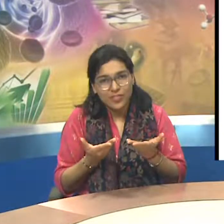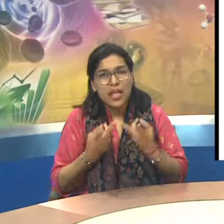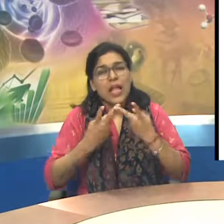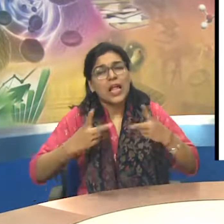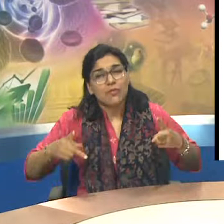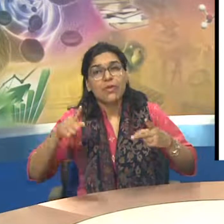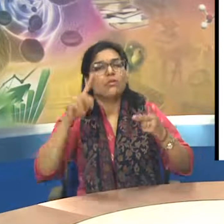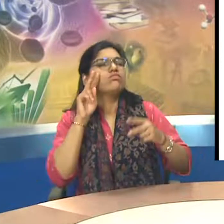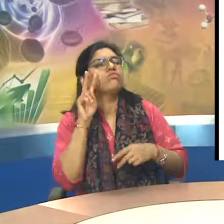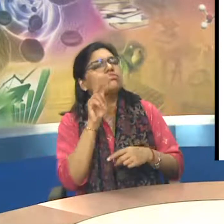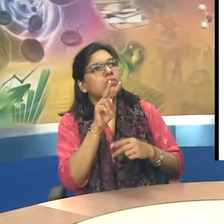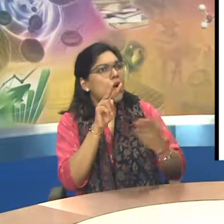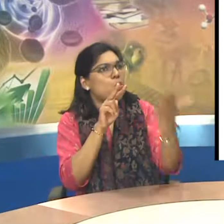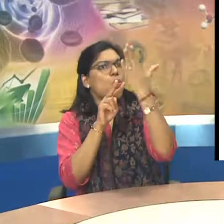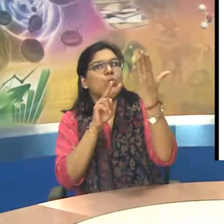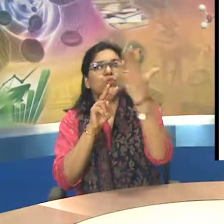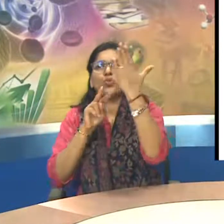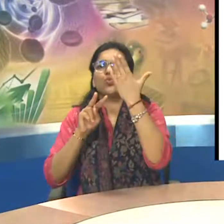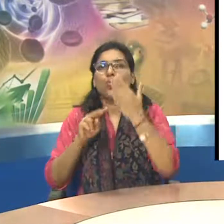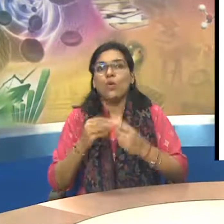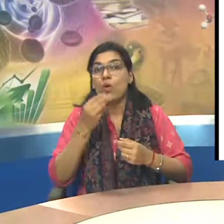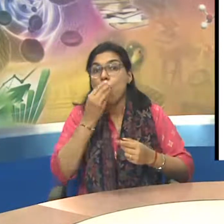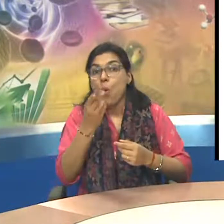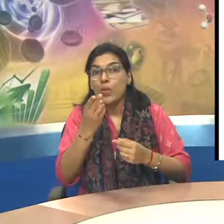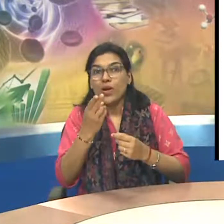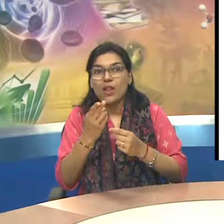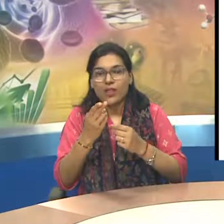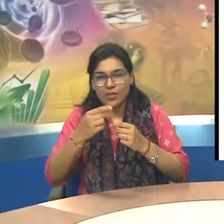that is called visual communication.